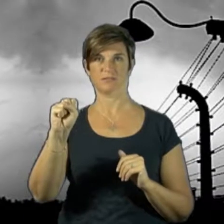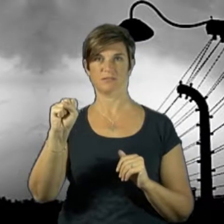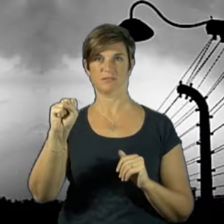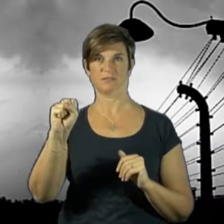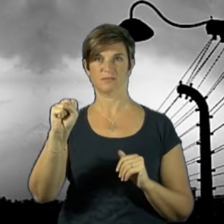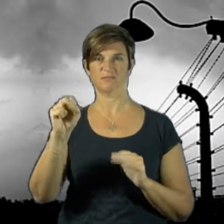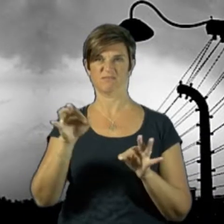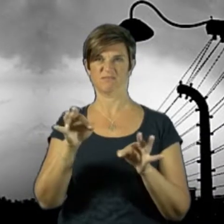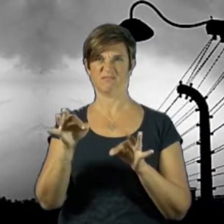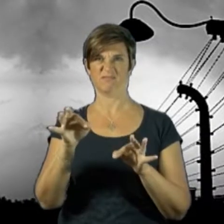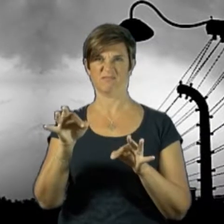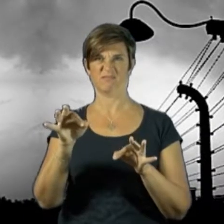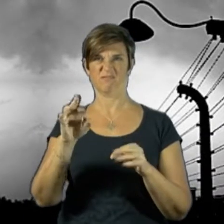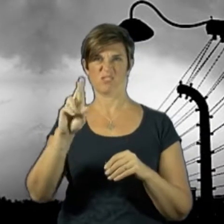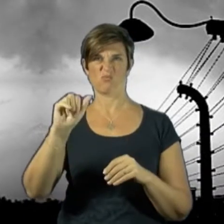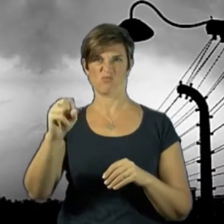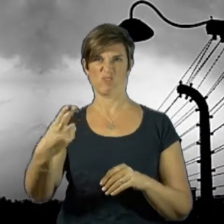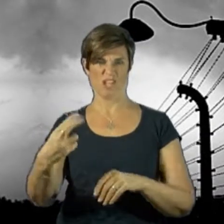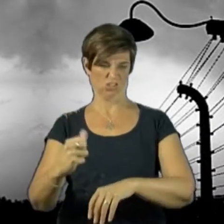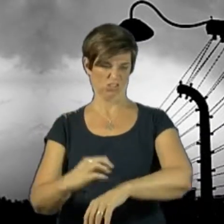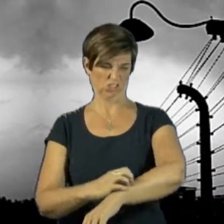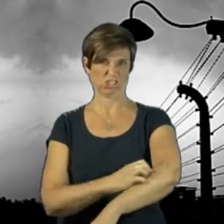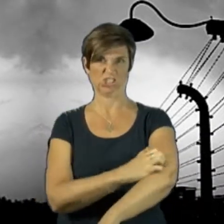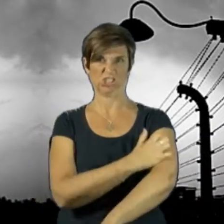She had a rash of some kind or other.